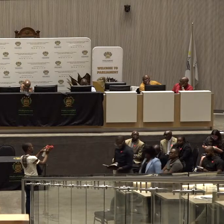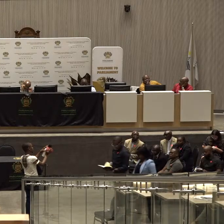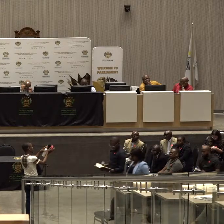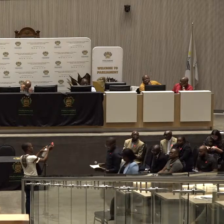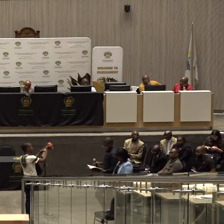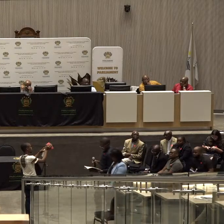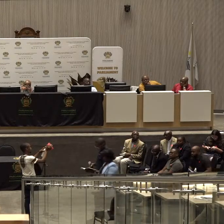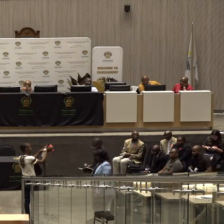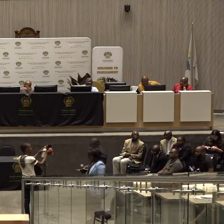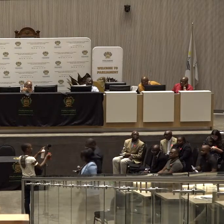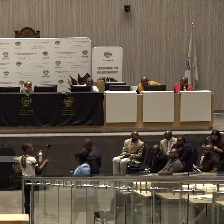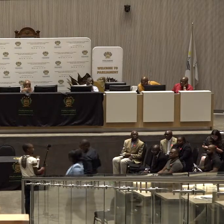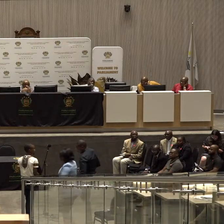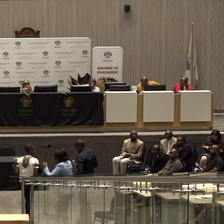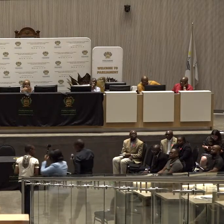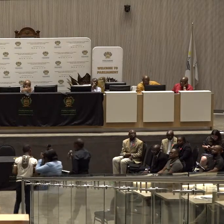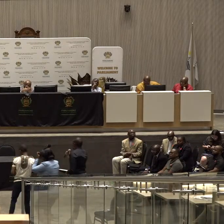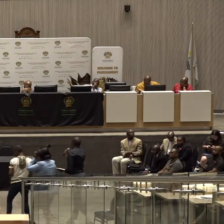thank you